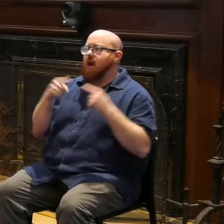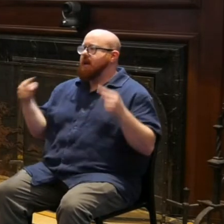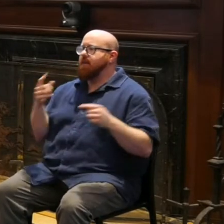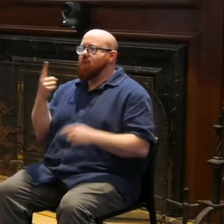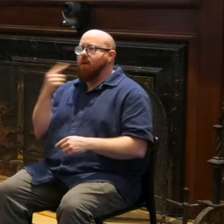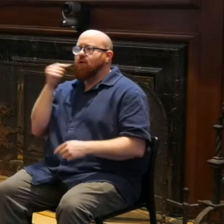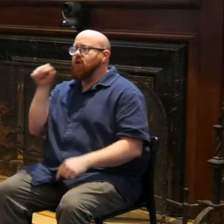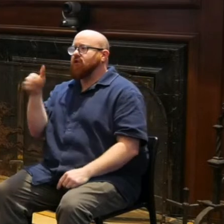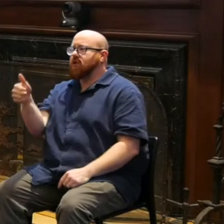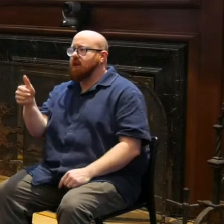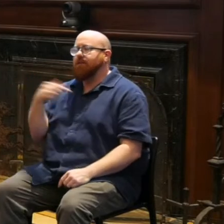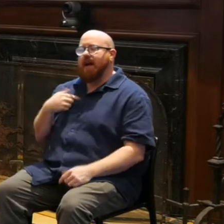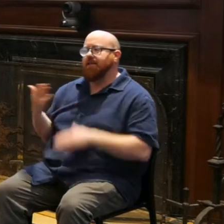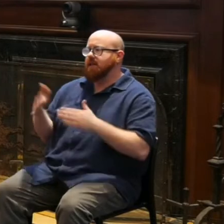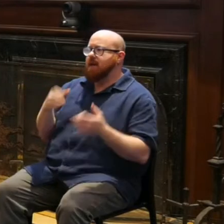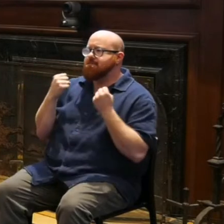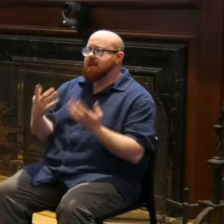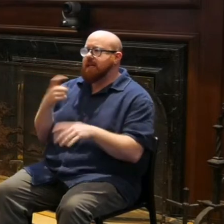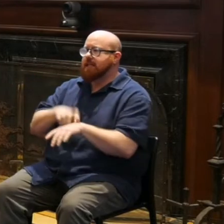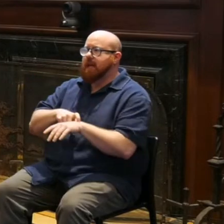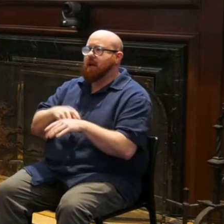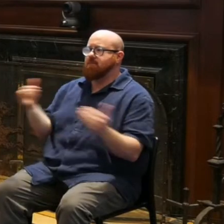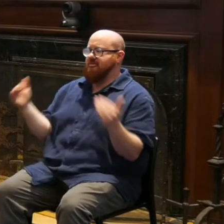times, stooping to the level of someone else. God,